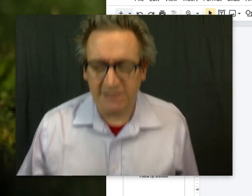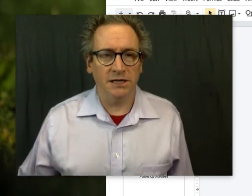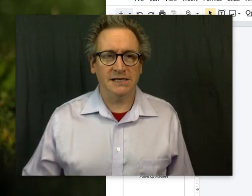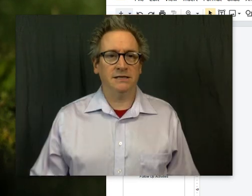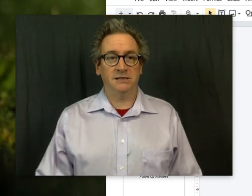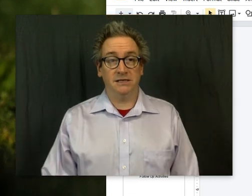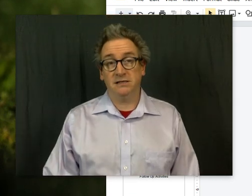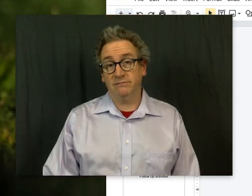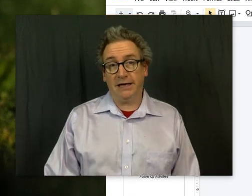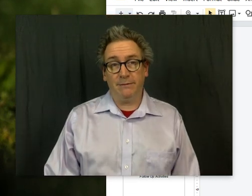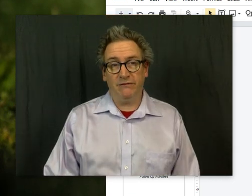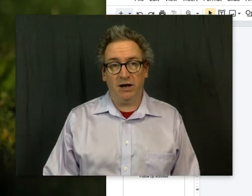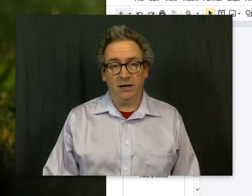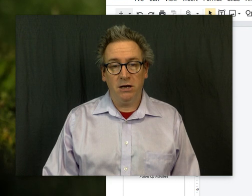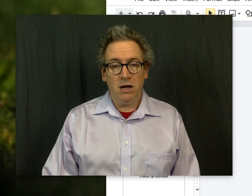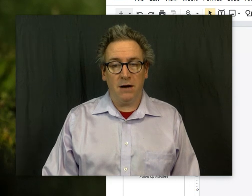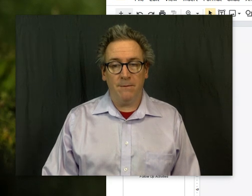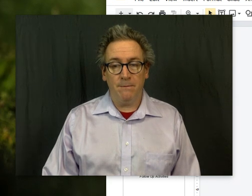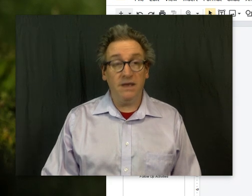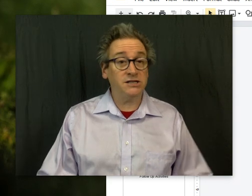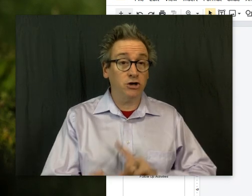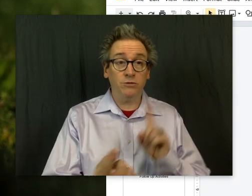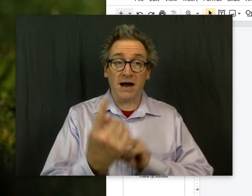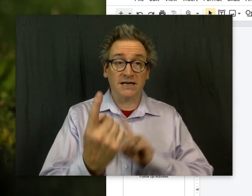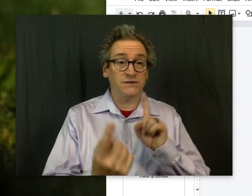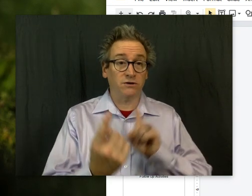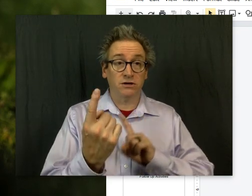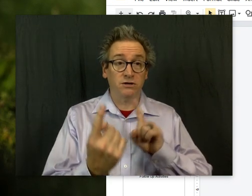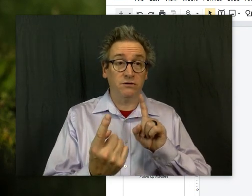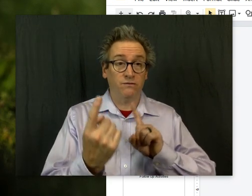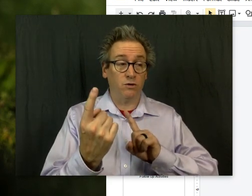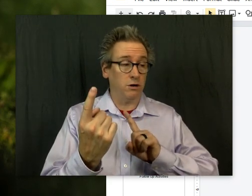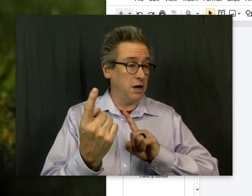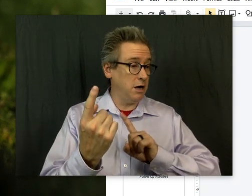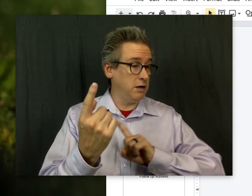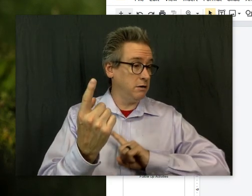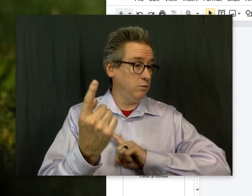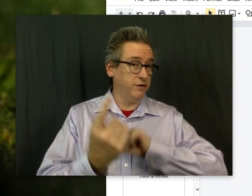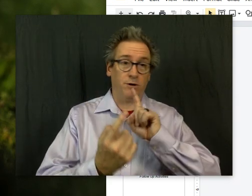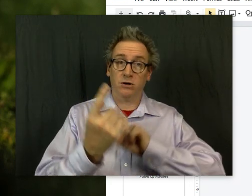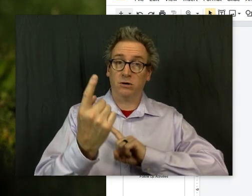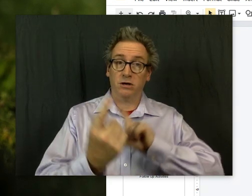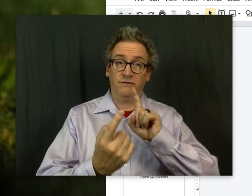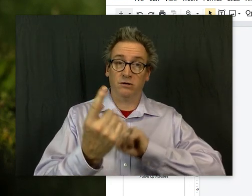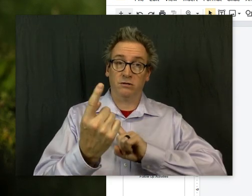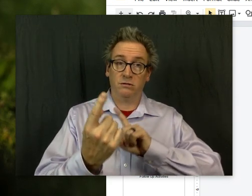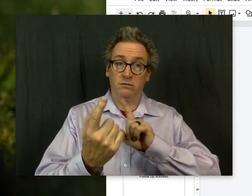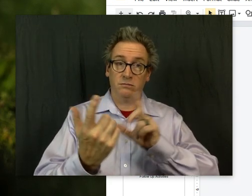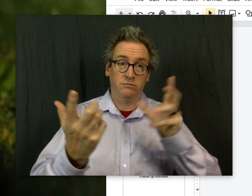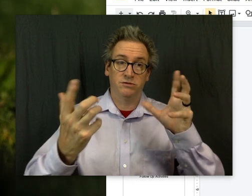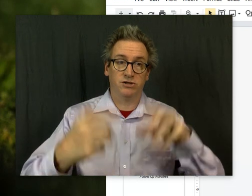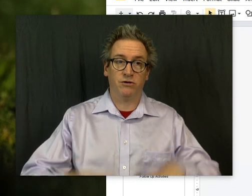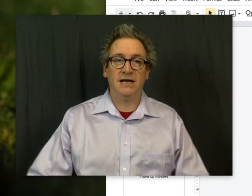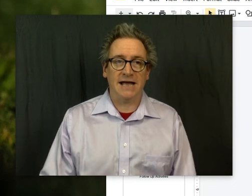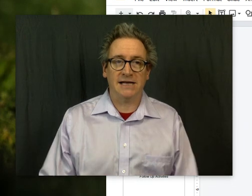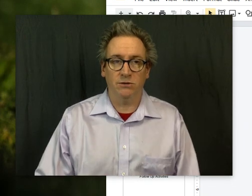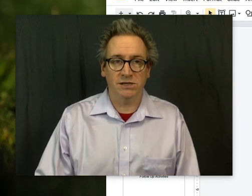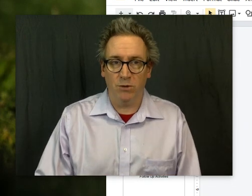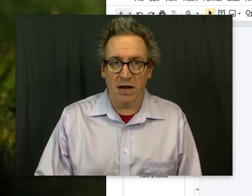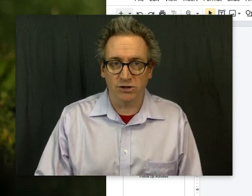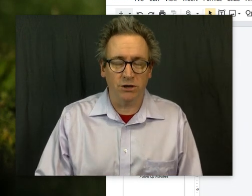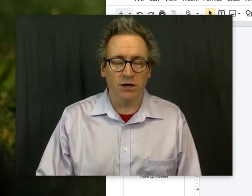Make silly sentences. It can be fun. It's a good practice for with a partner if you're